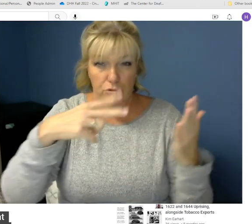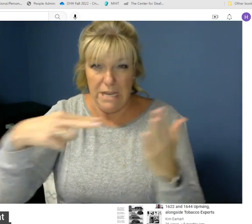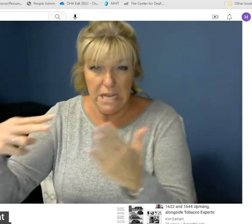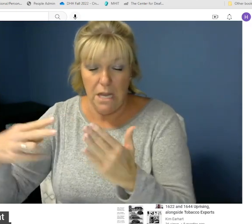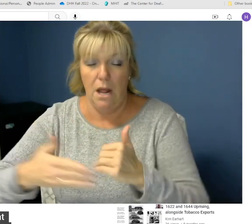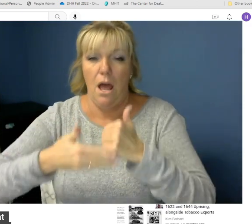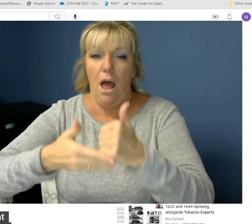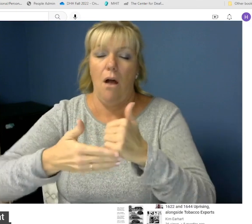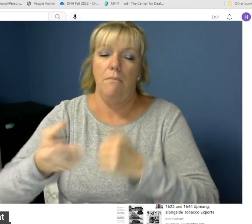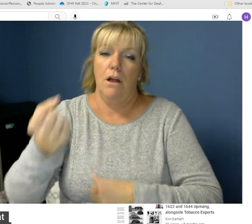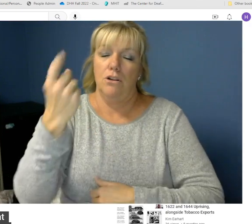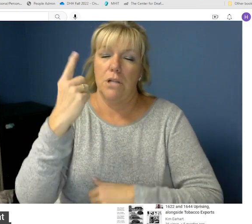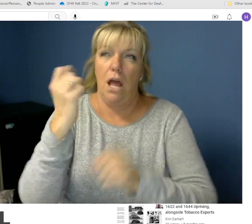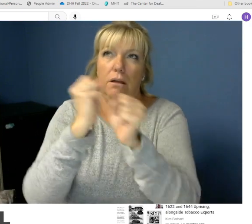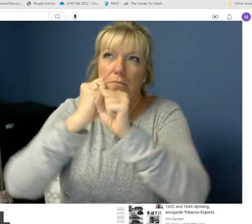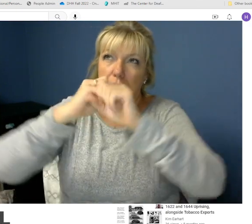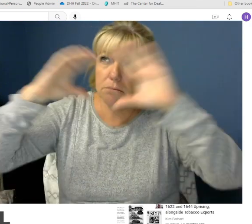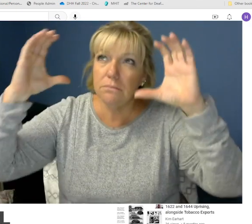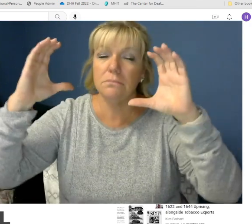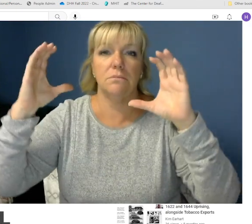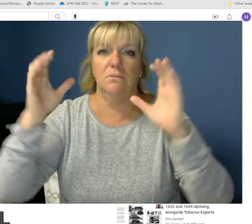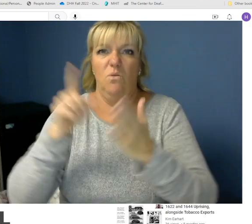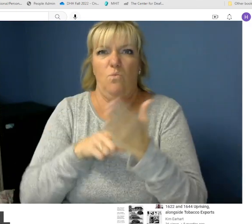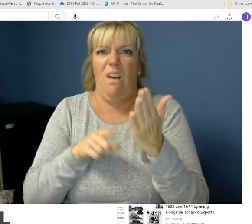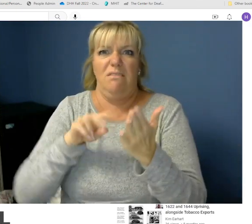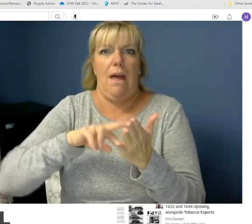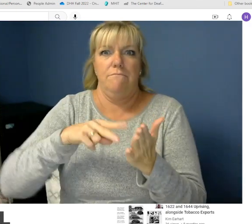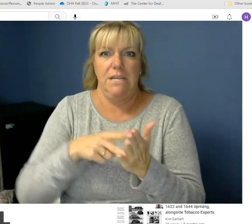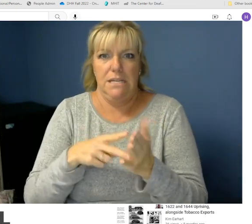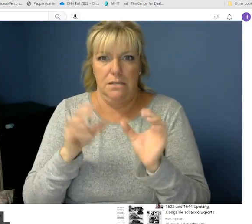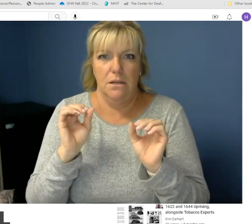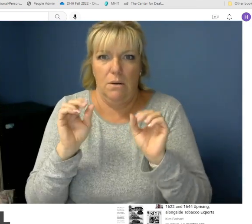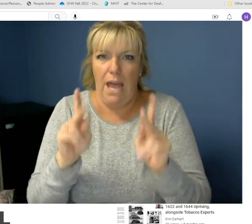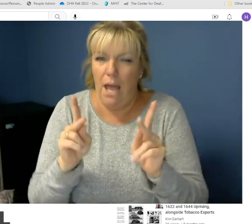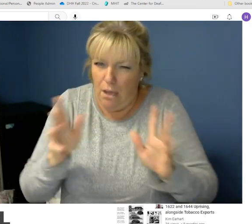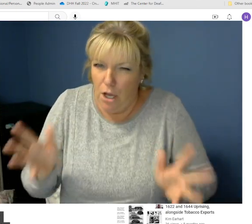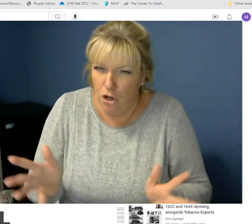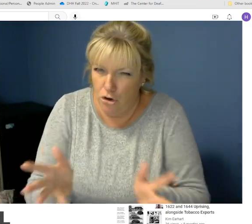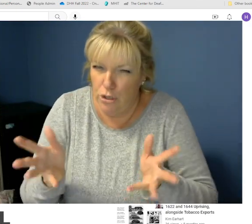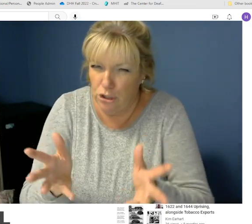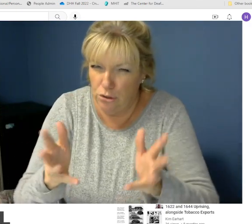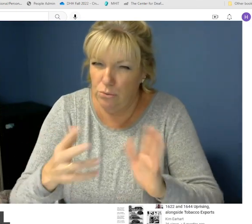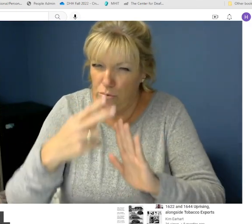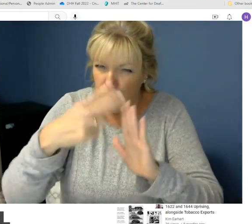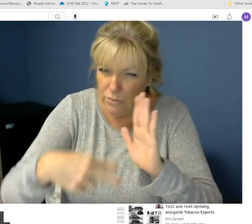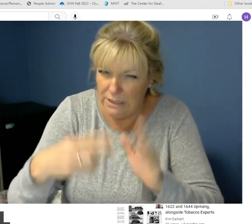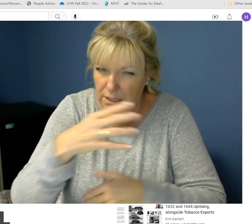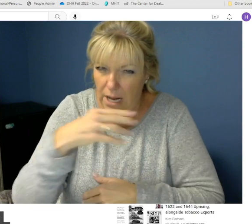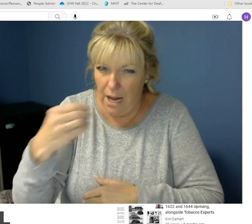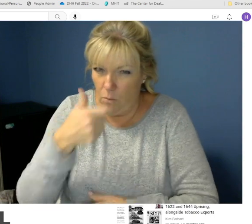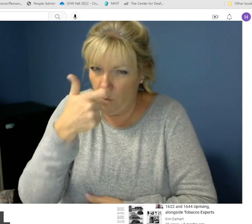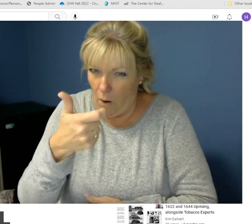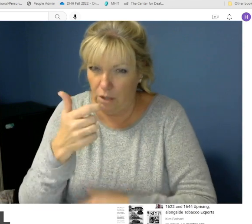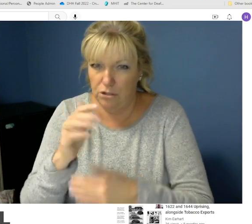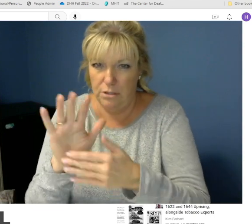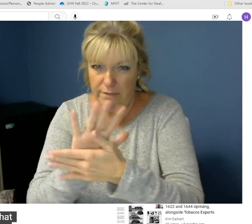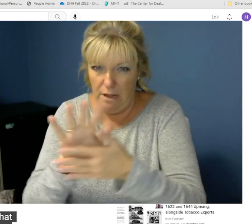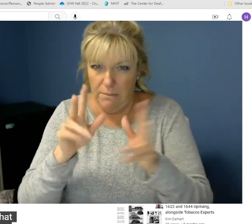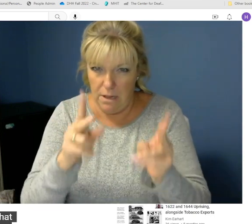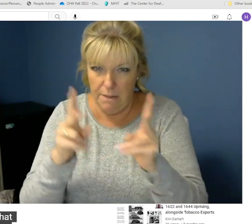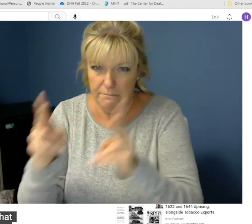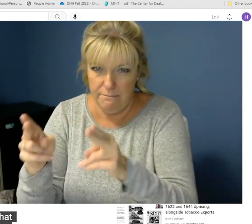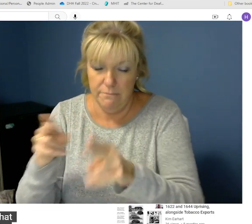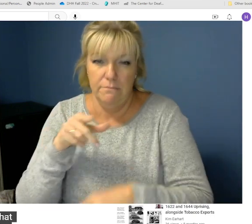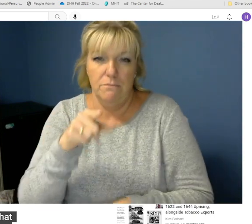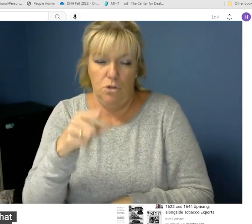helps explain and helps you understand what this is. So I really encourage you to look at those so that you